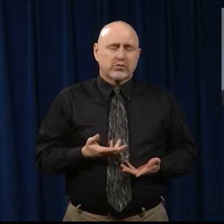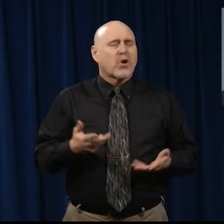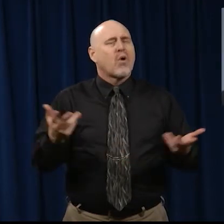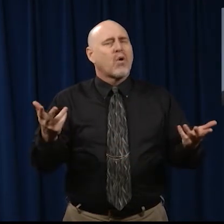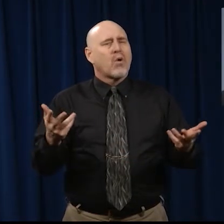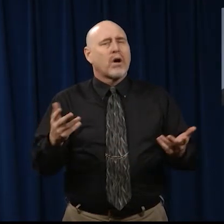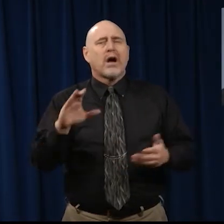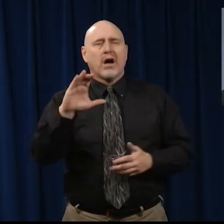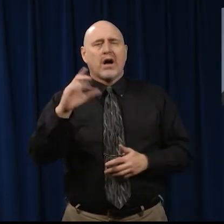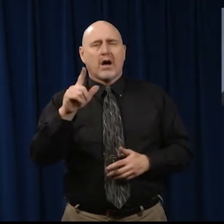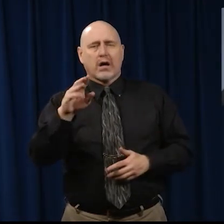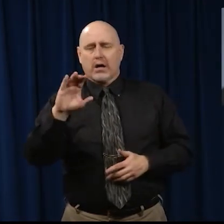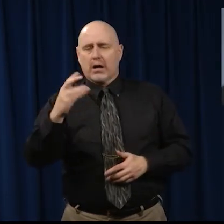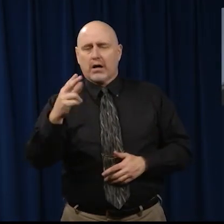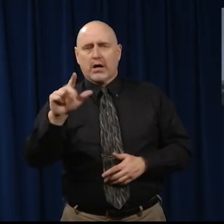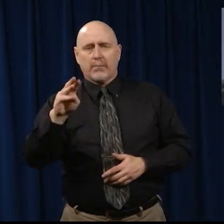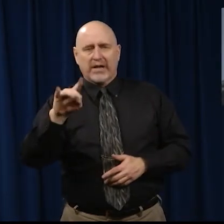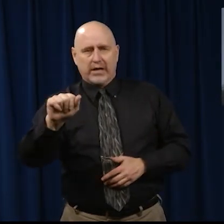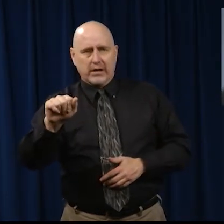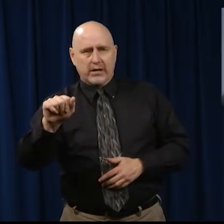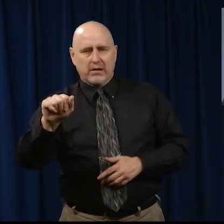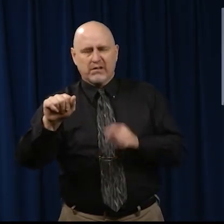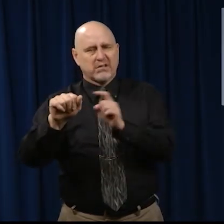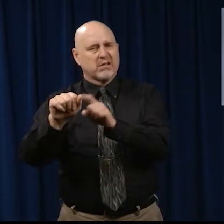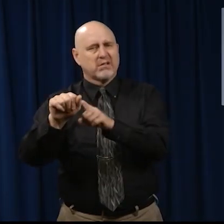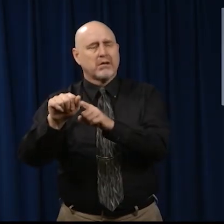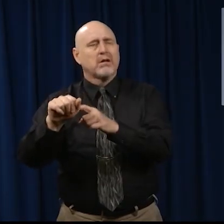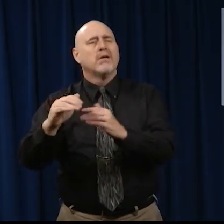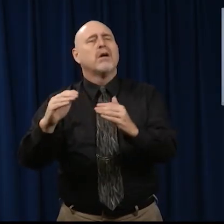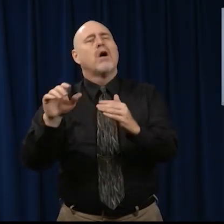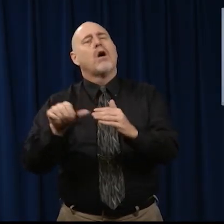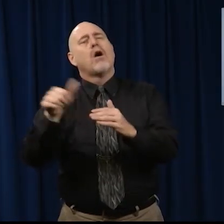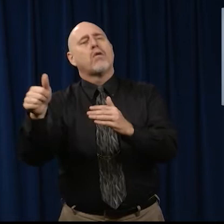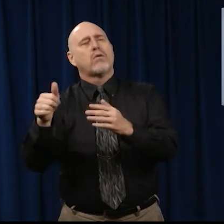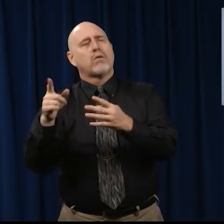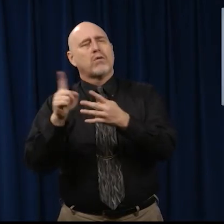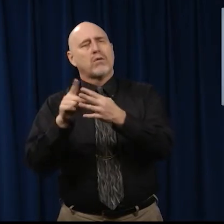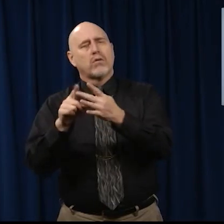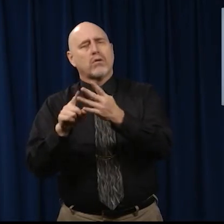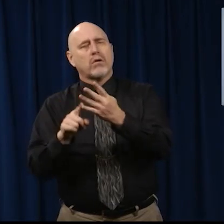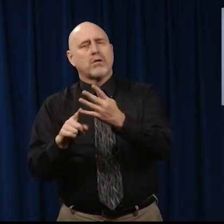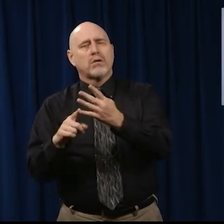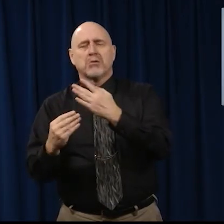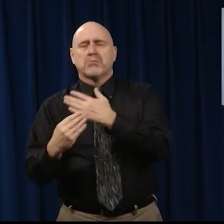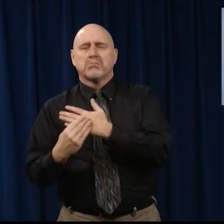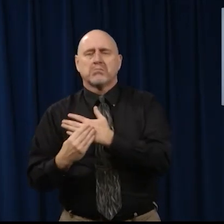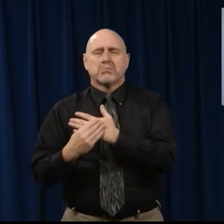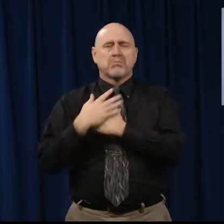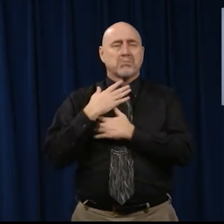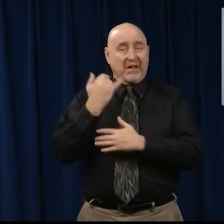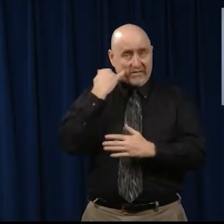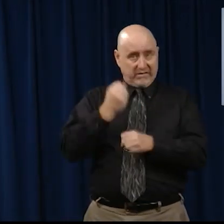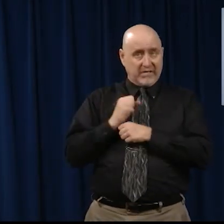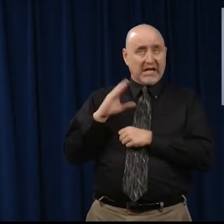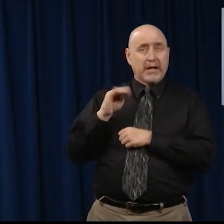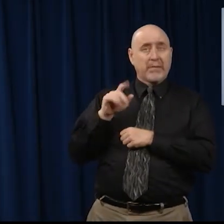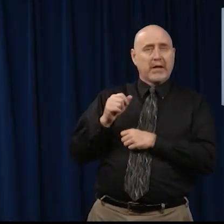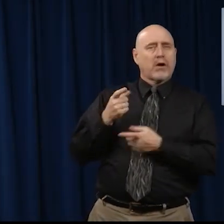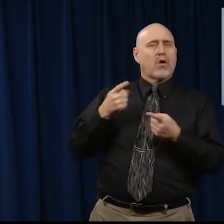all. So we've got chlamydia there. What are some of the possibilities that if you get chlamydia,